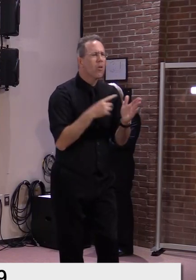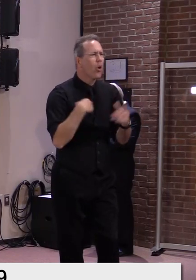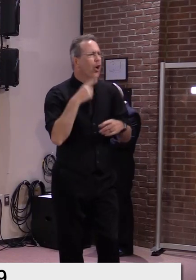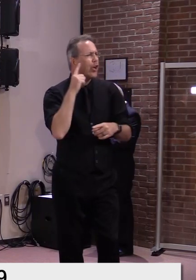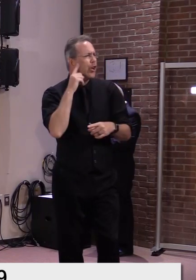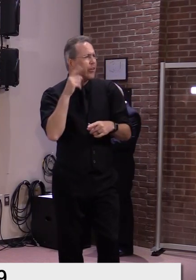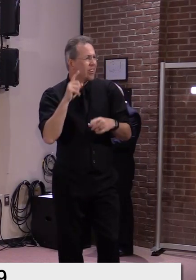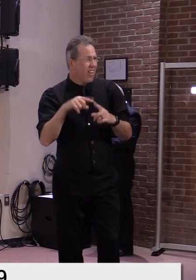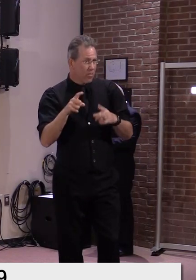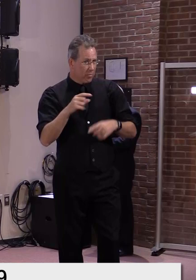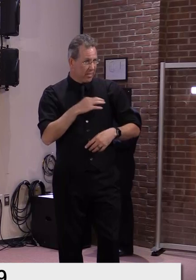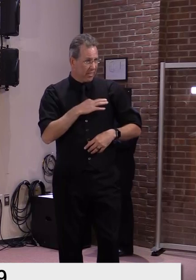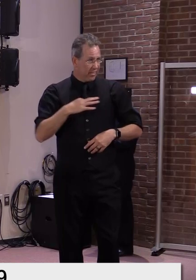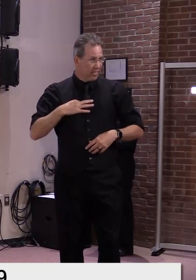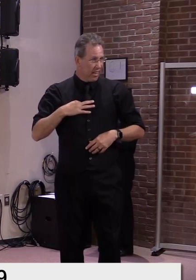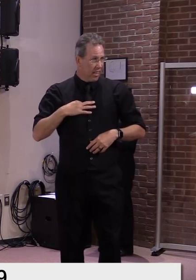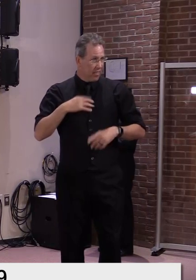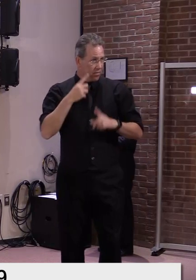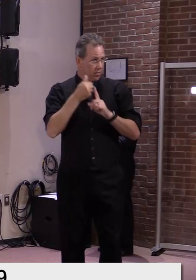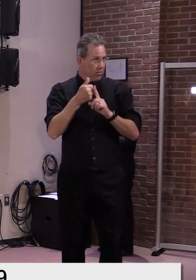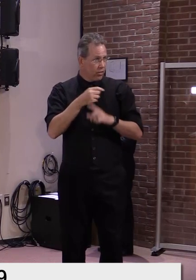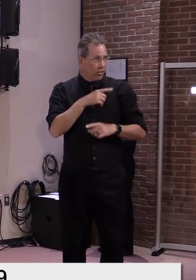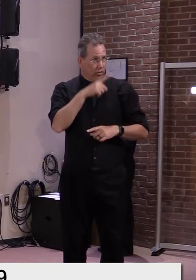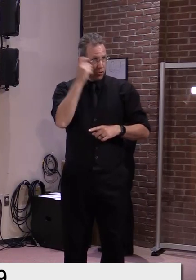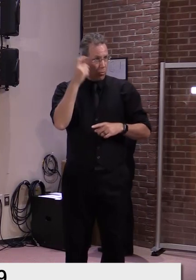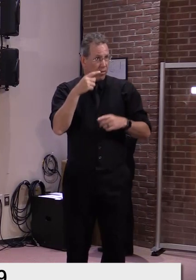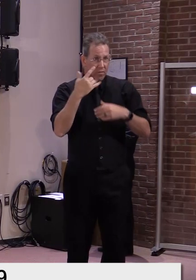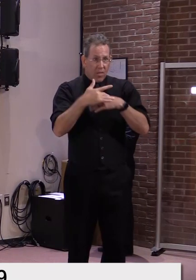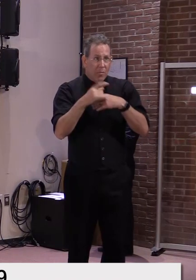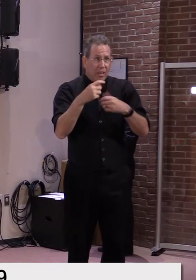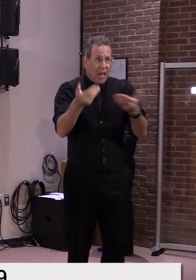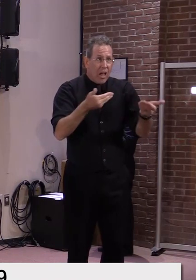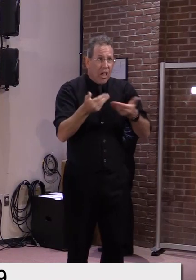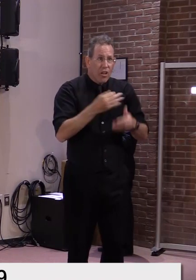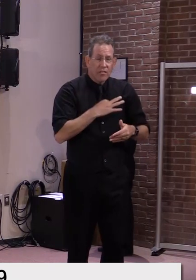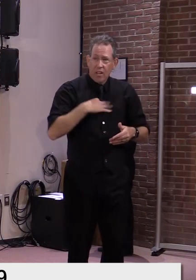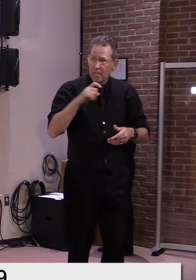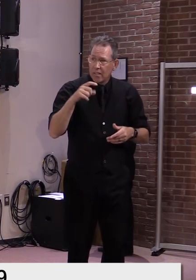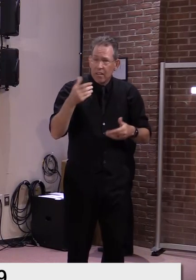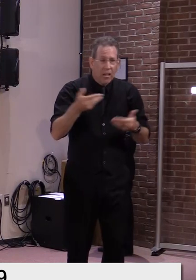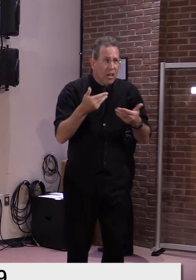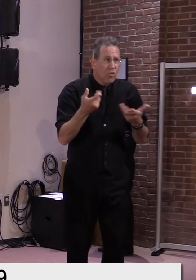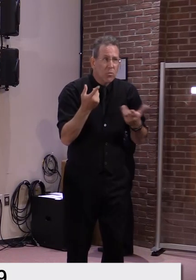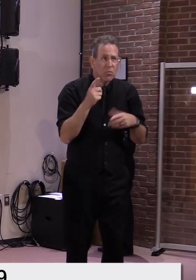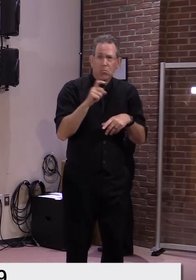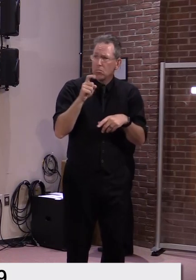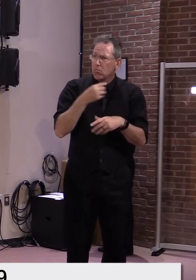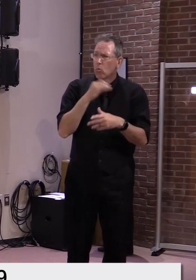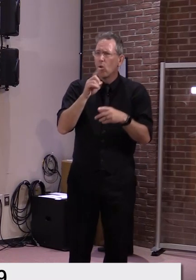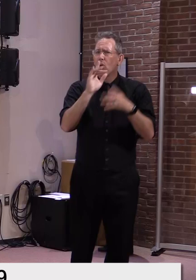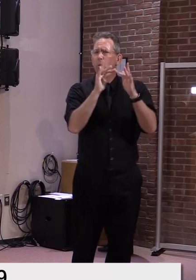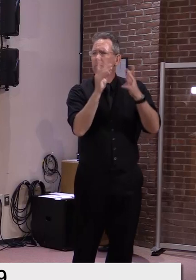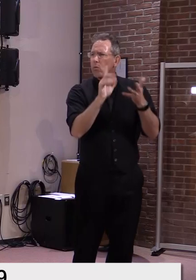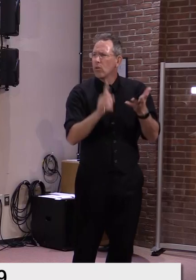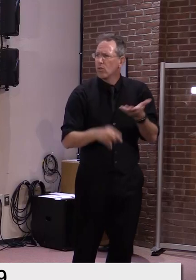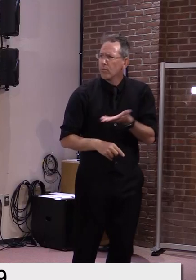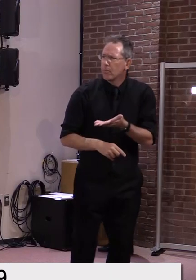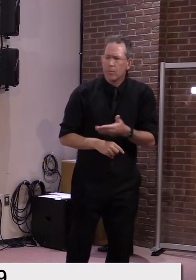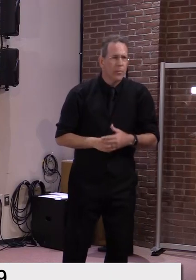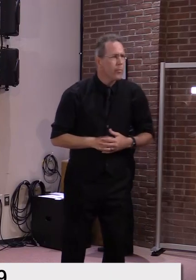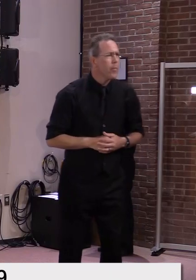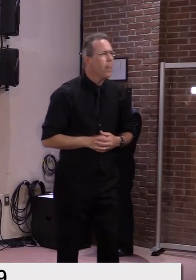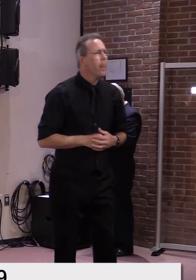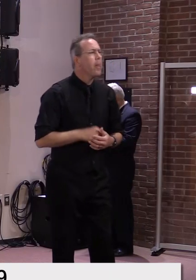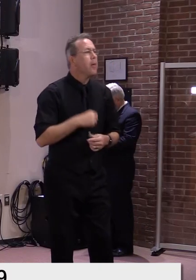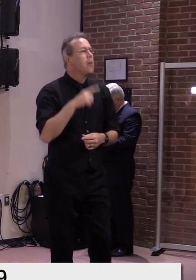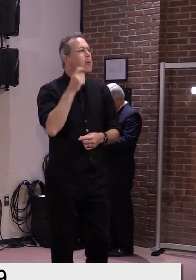that? And is there still a need for people to step up this summer and help out? I would say yes, without really looking